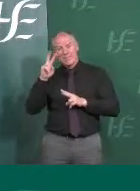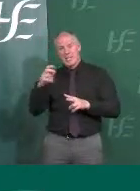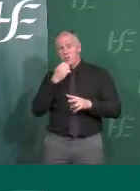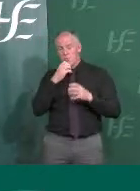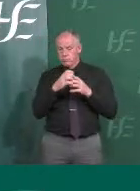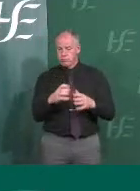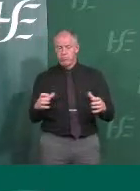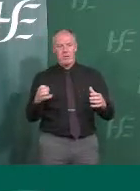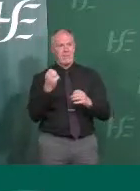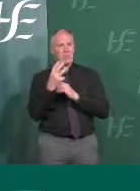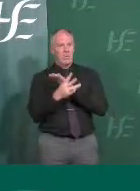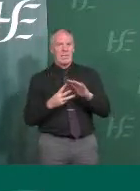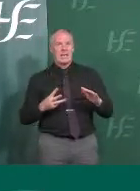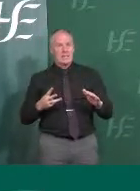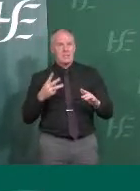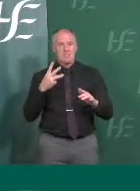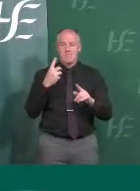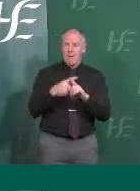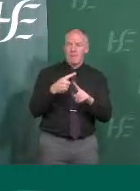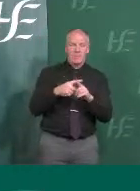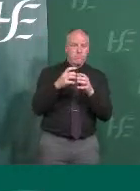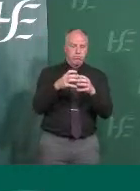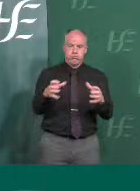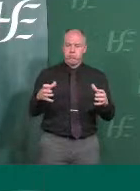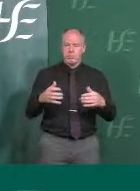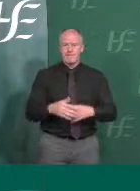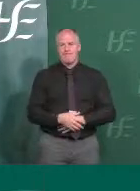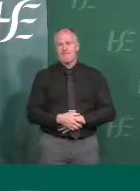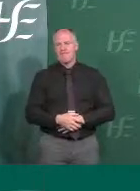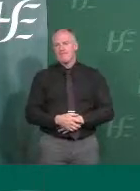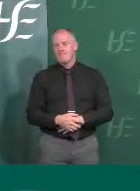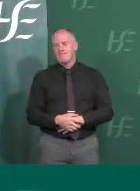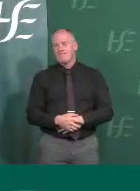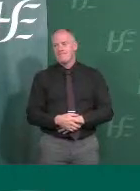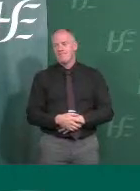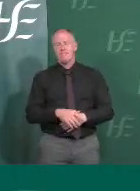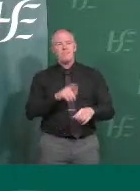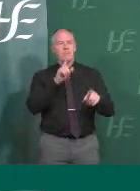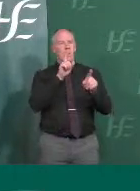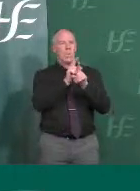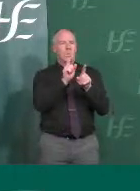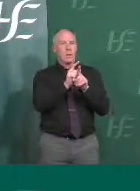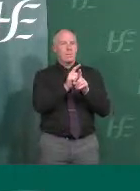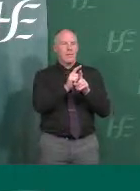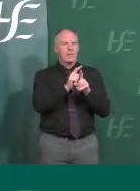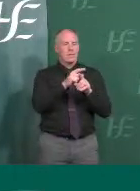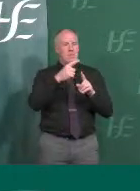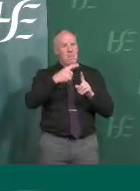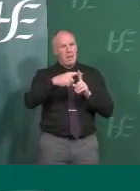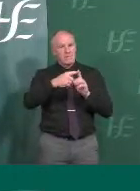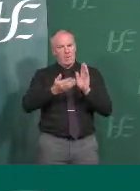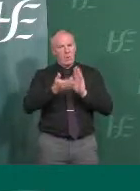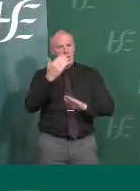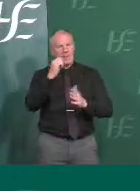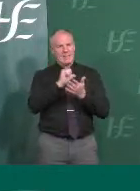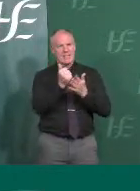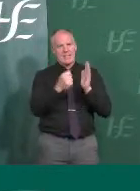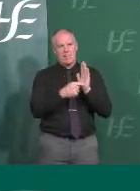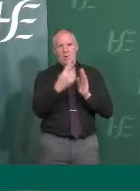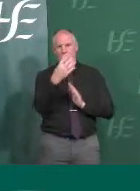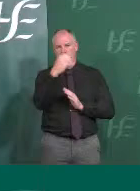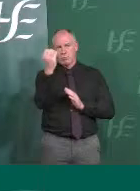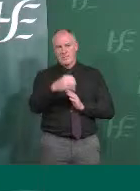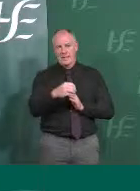to rise week on week. It's a very positive trend. Close contact positivity this week has risen to